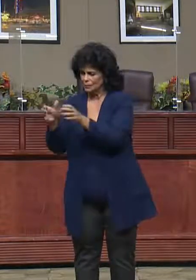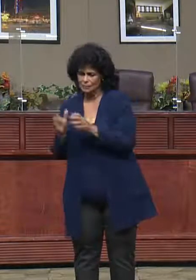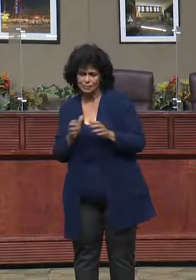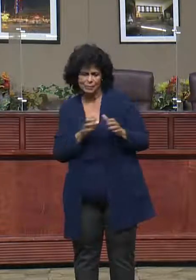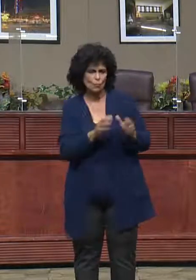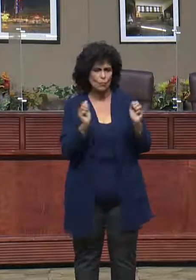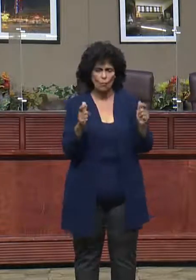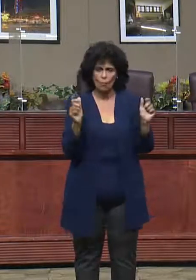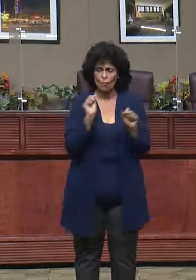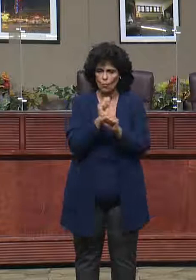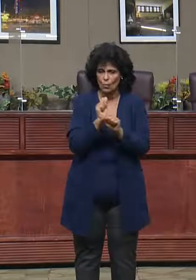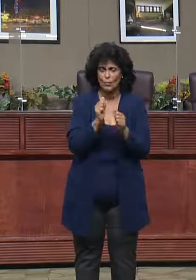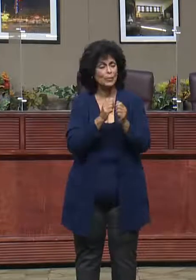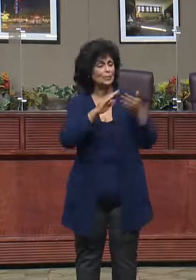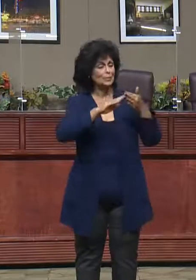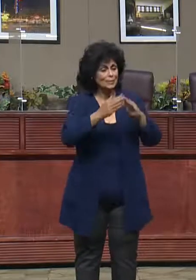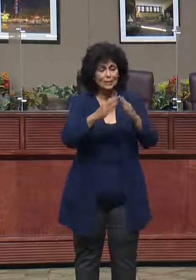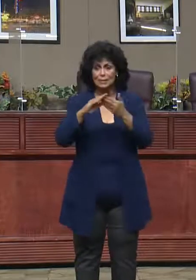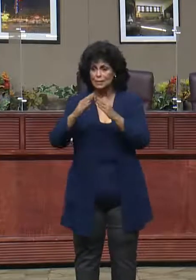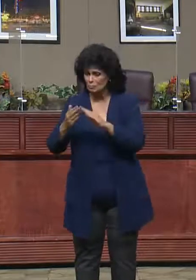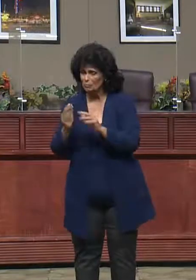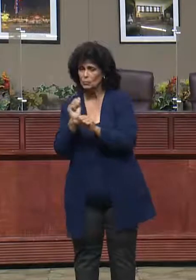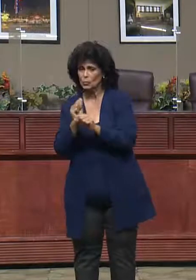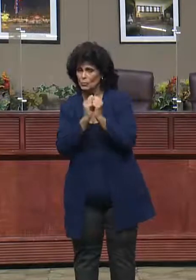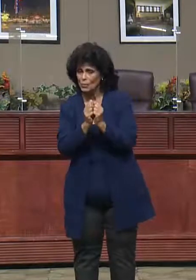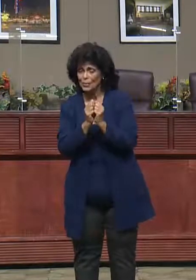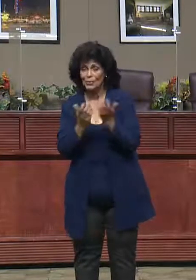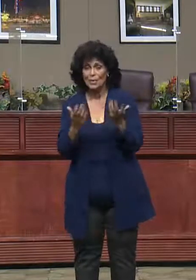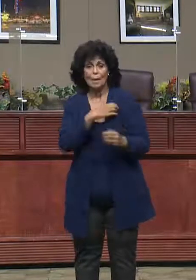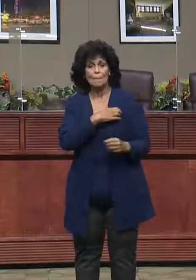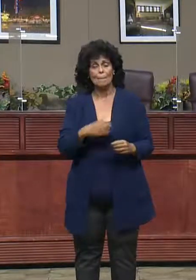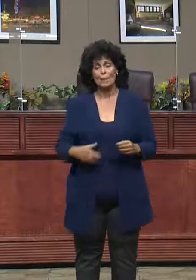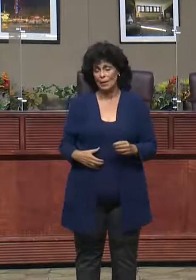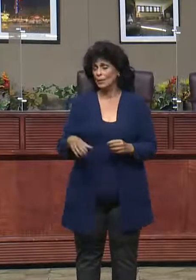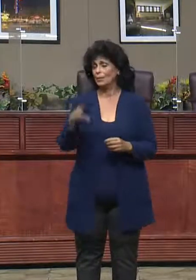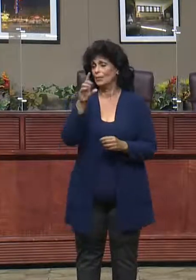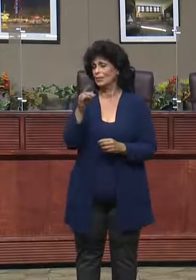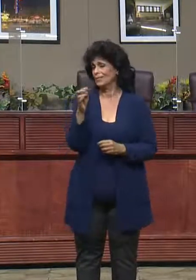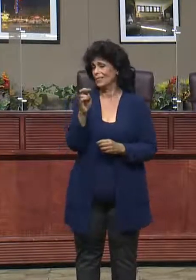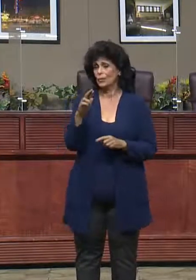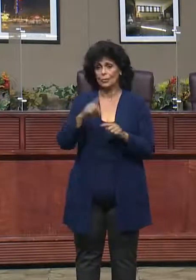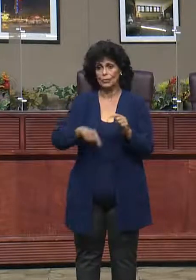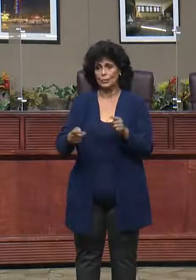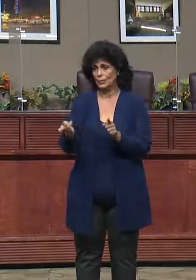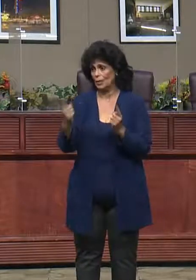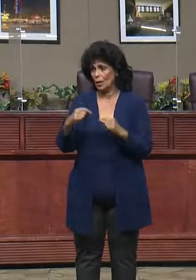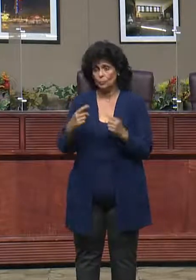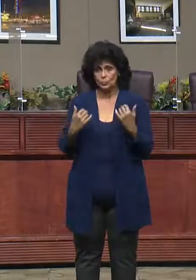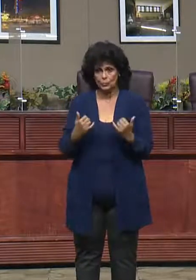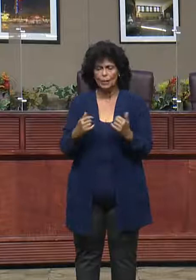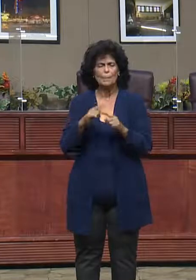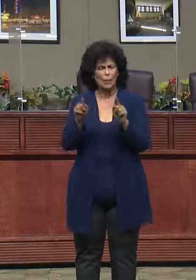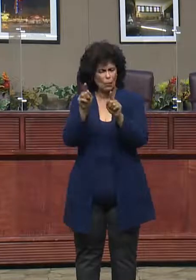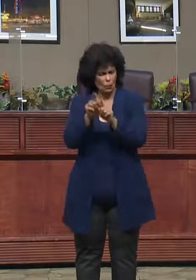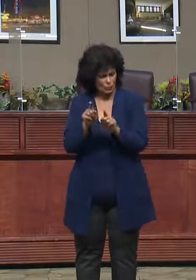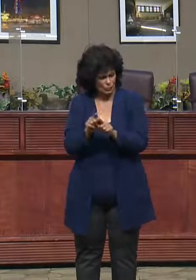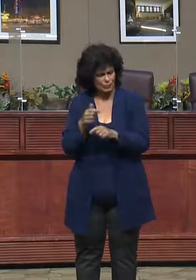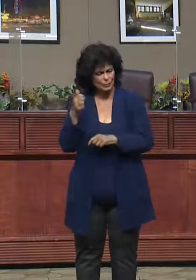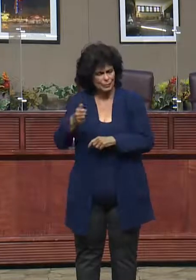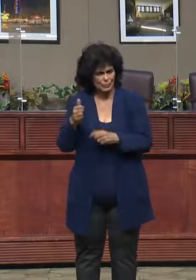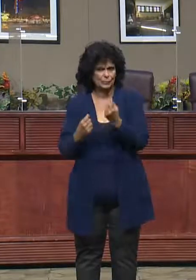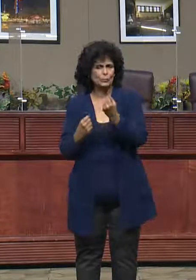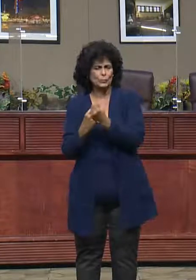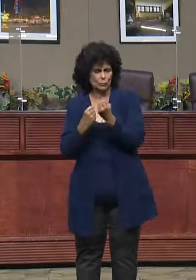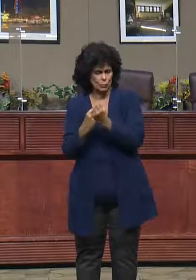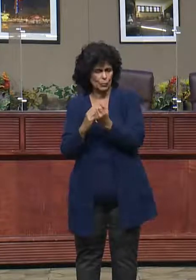worked with the municipalities. Mayor Buddy Dyer could not be here today, but also been very supportive of the